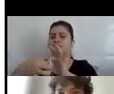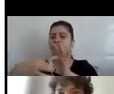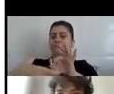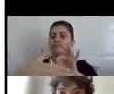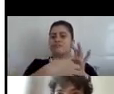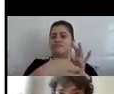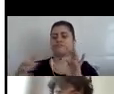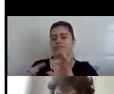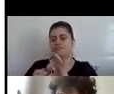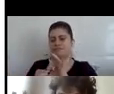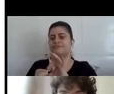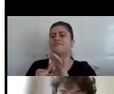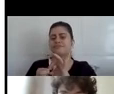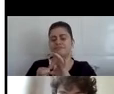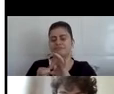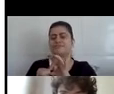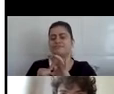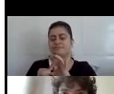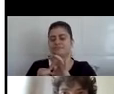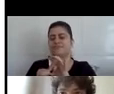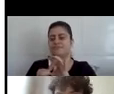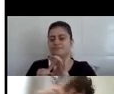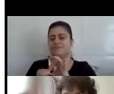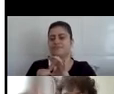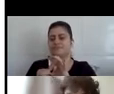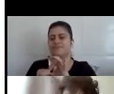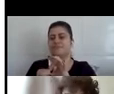let's say agricultural district of the region